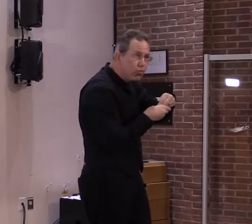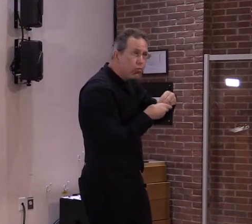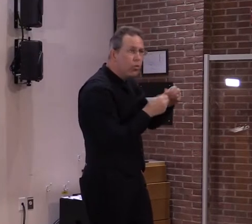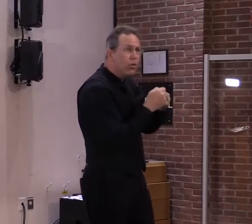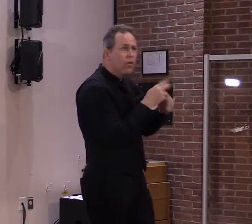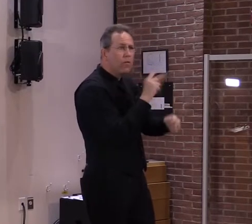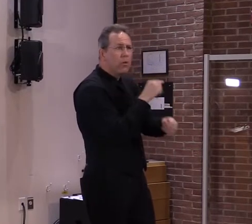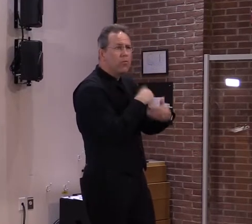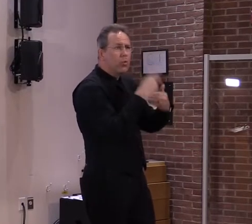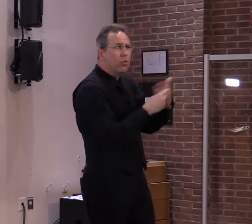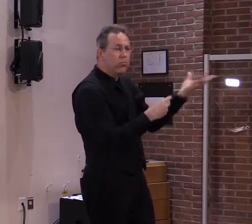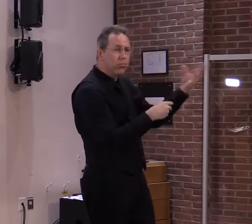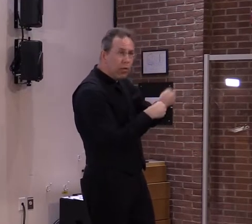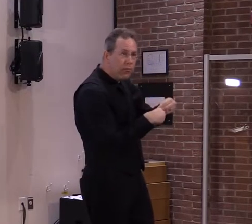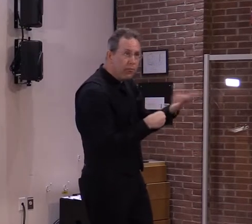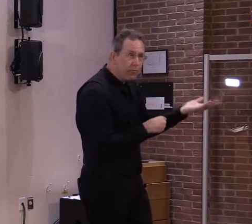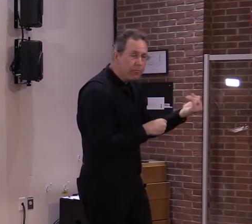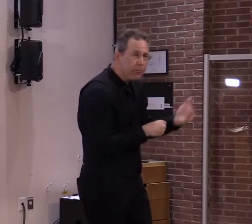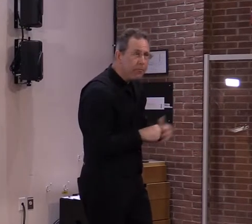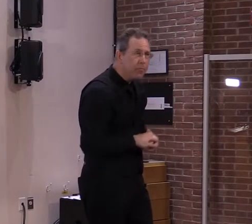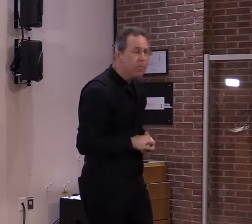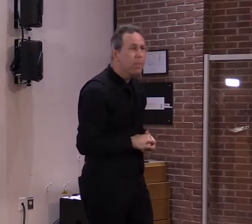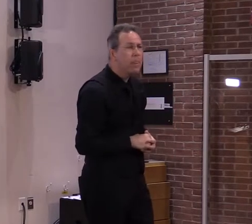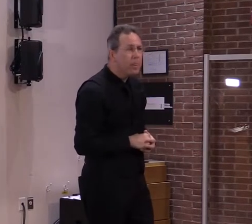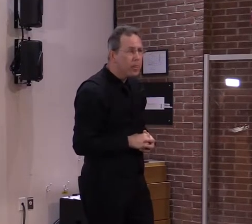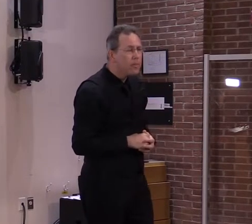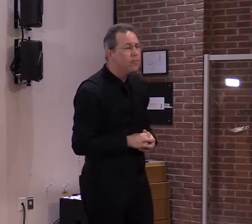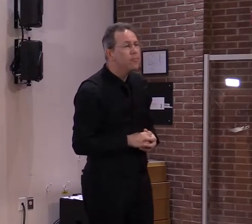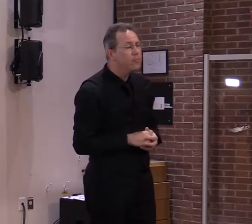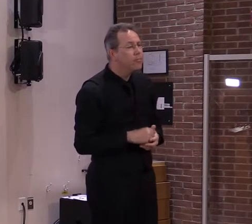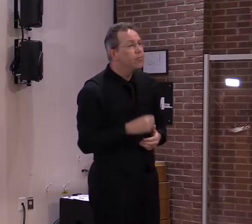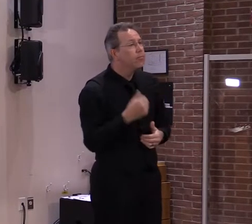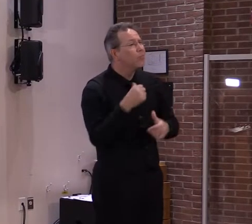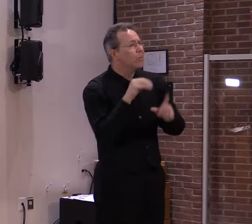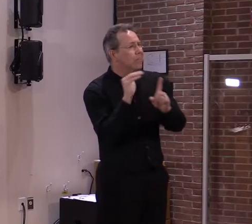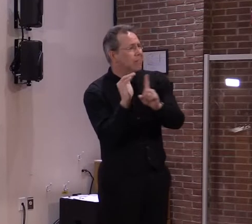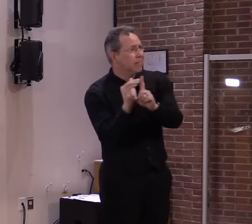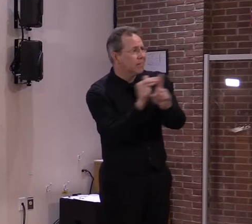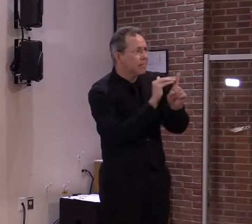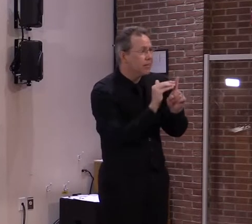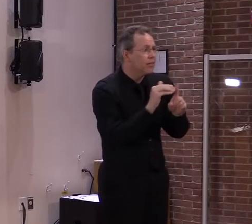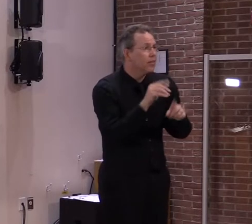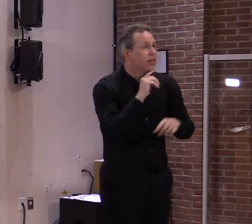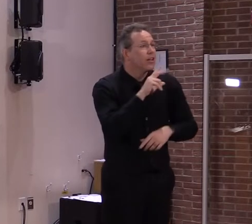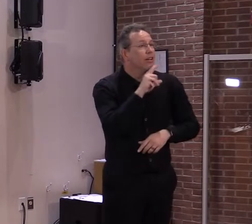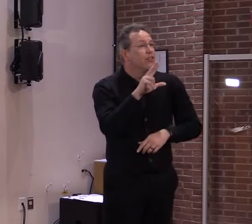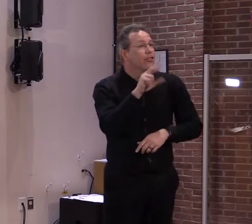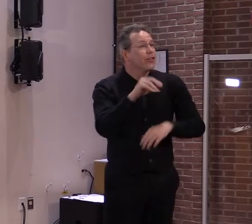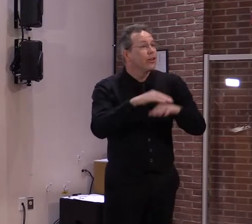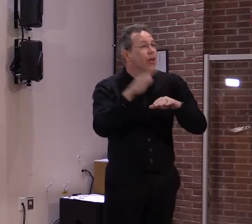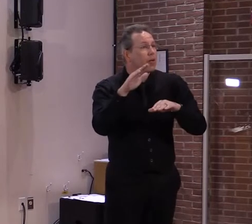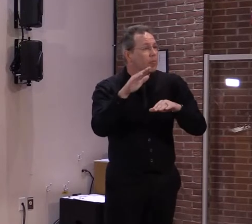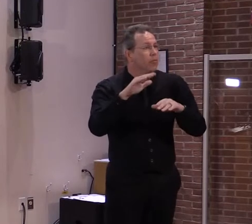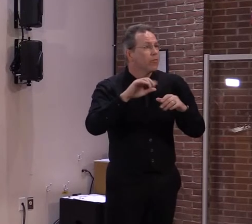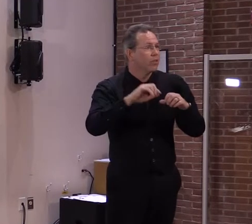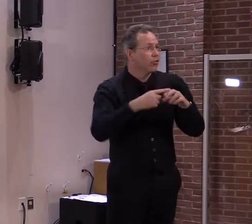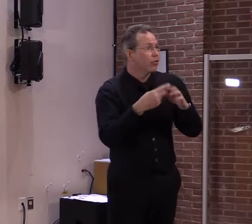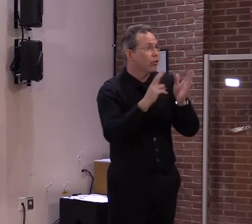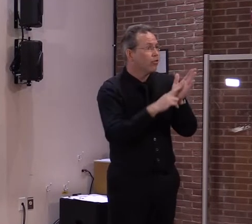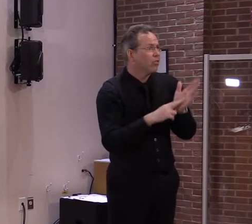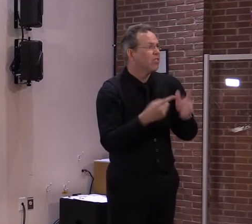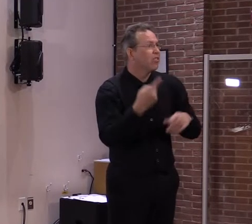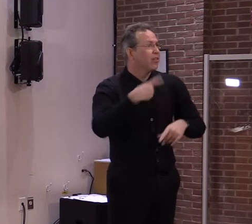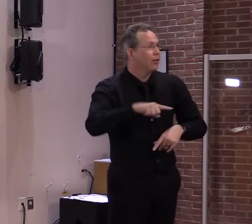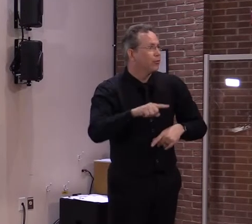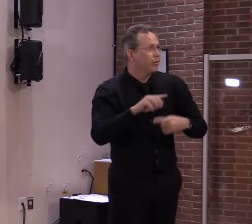remind those that are 30 years old and older about registration for your age group will